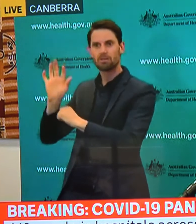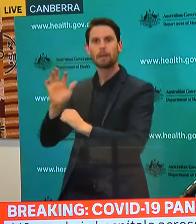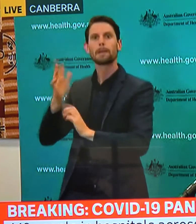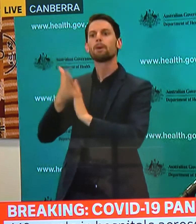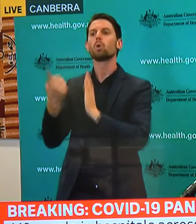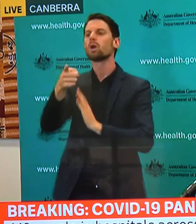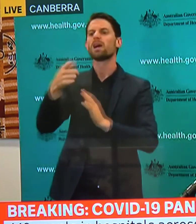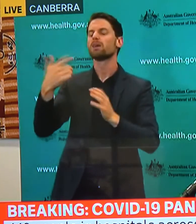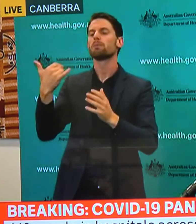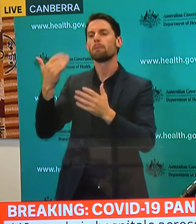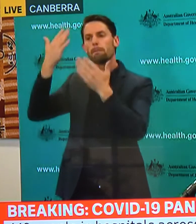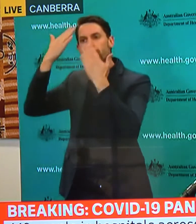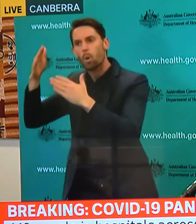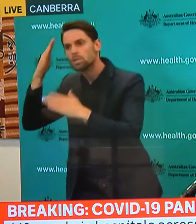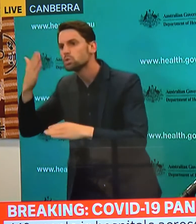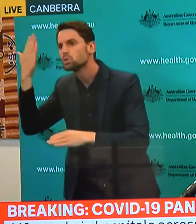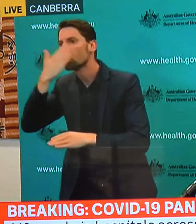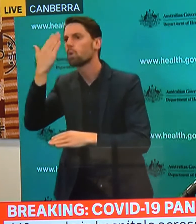school, or even a prison,